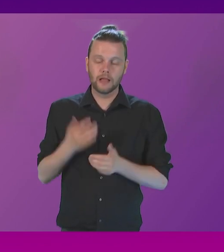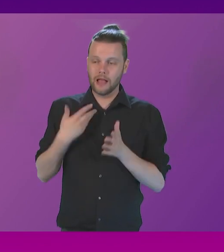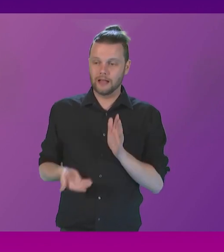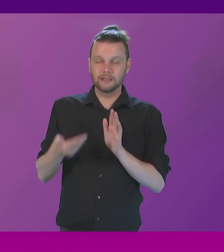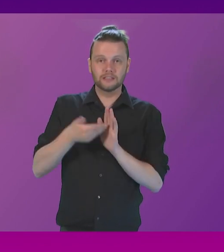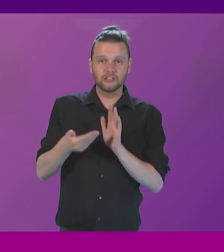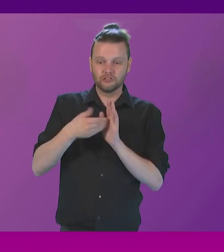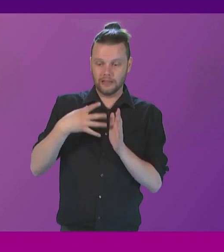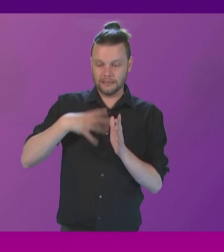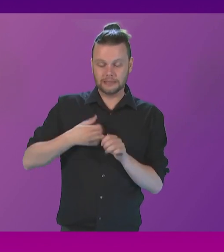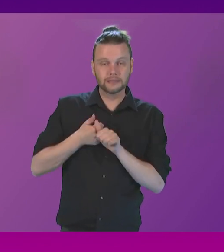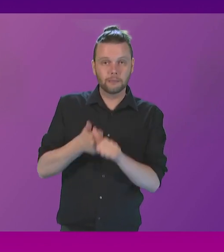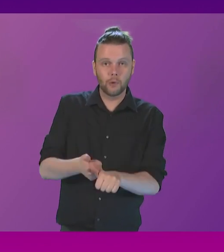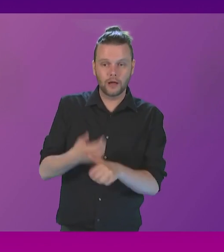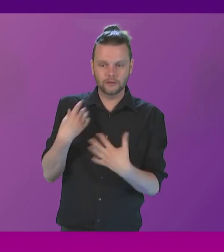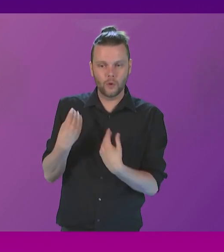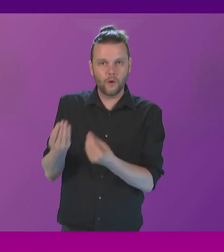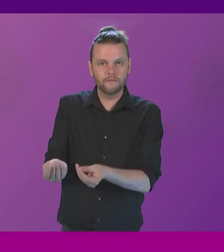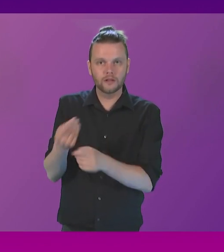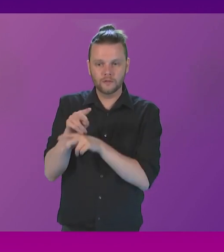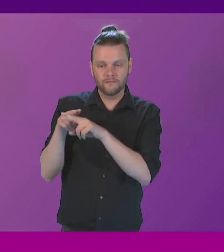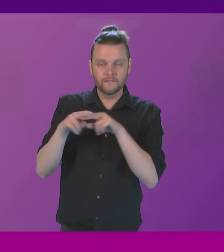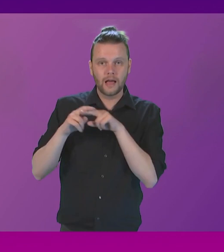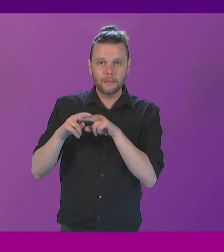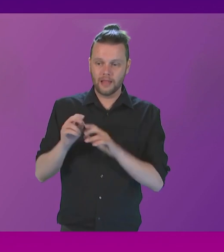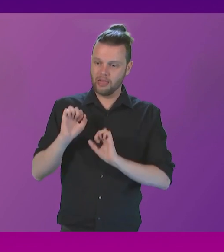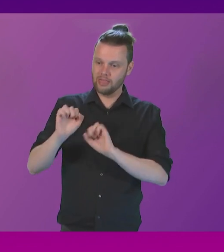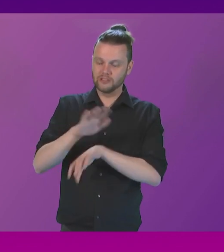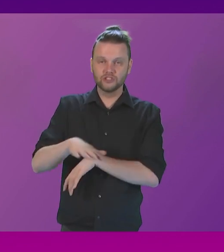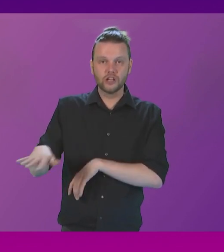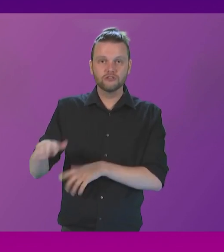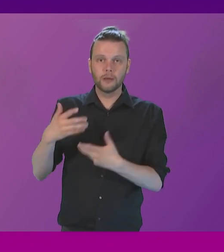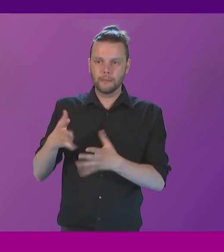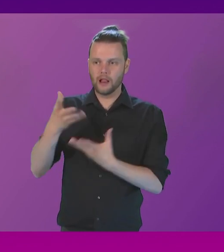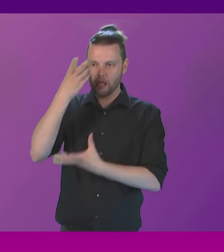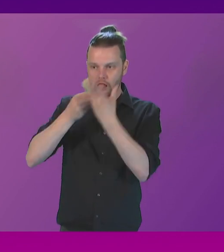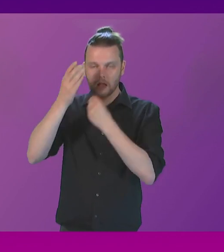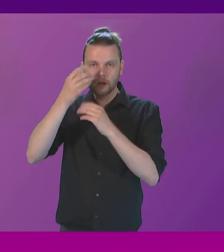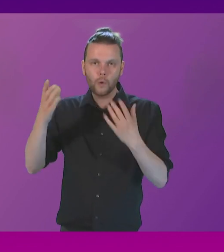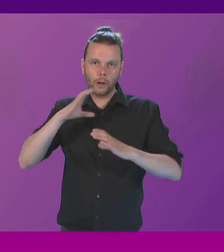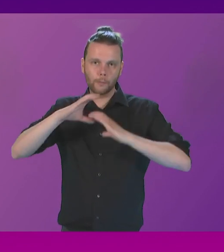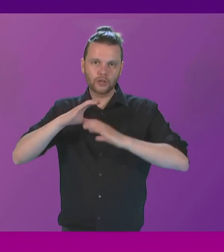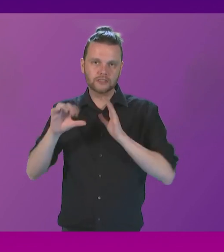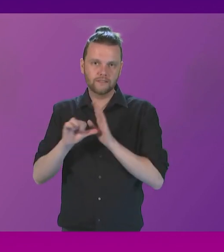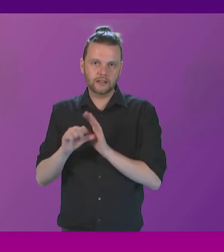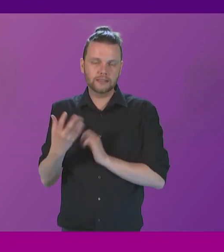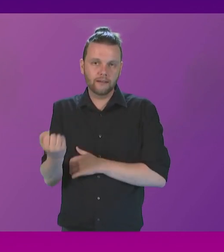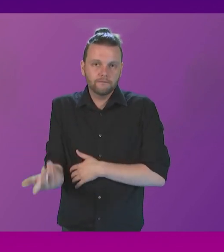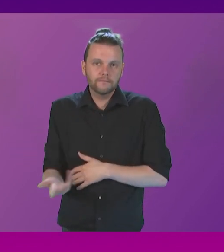means of support needs to be offered to families whose children have learning or communication difficulties.